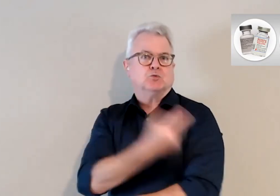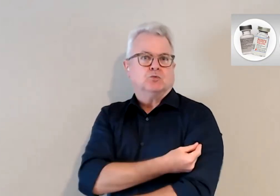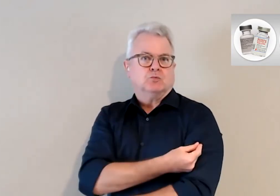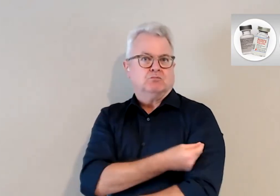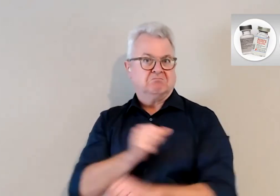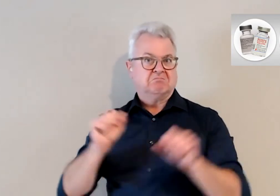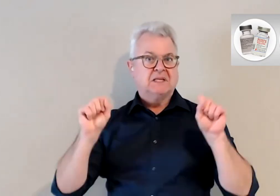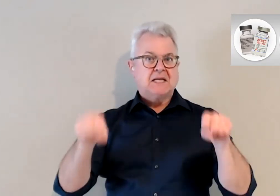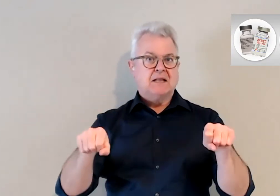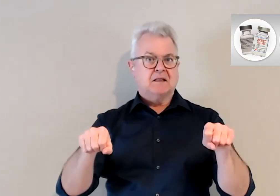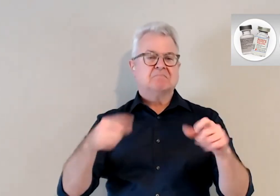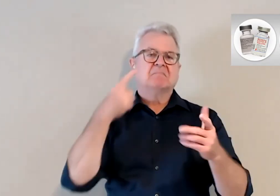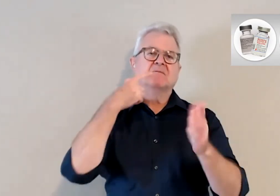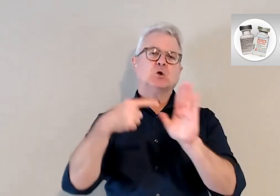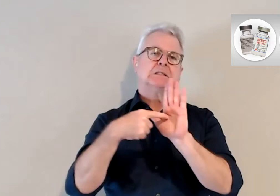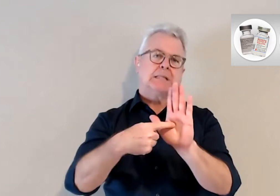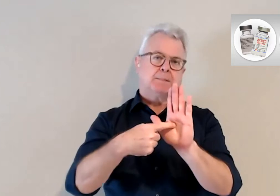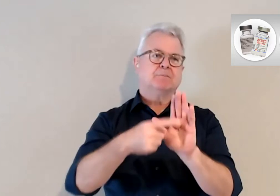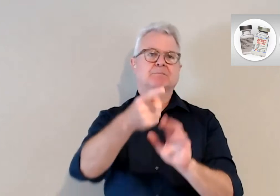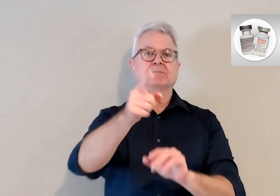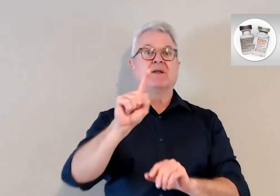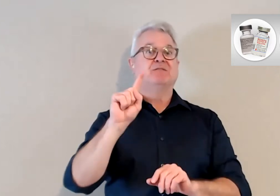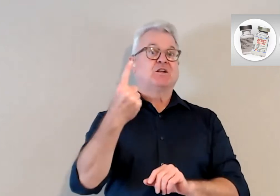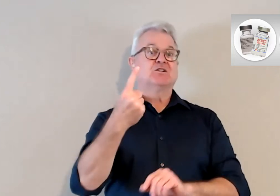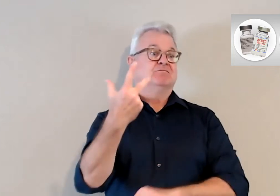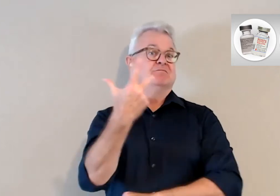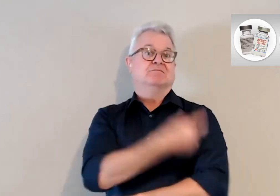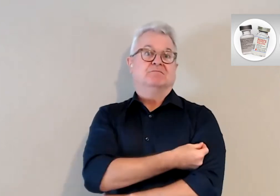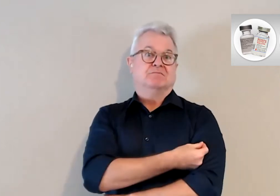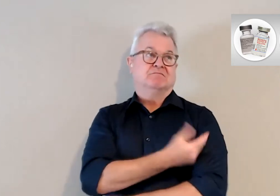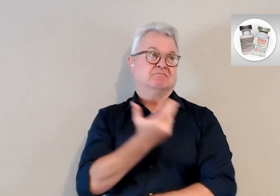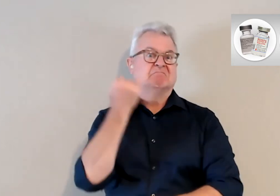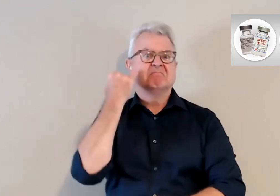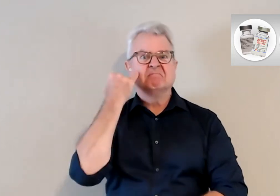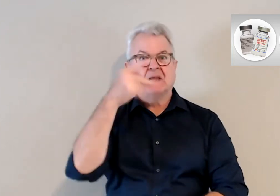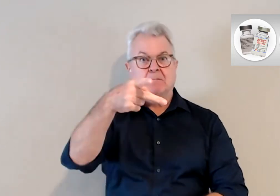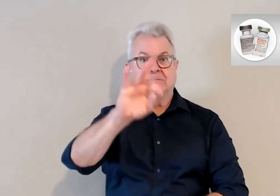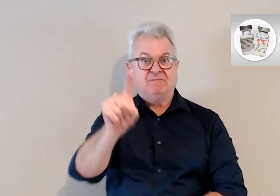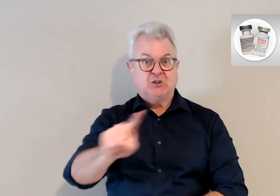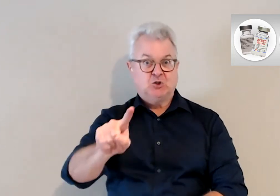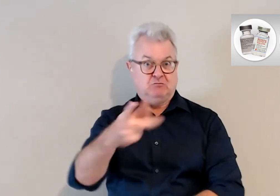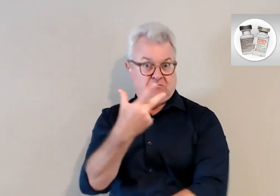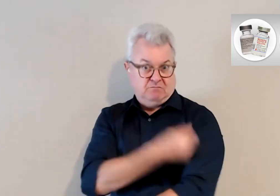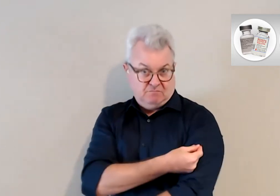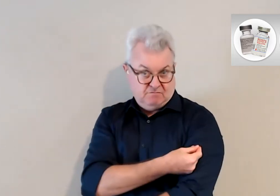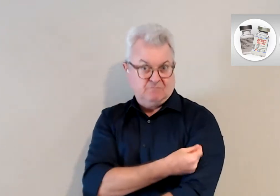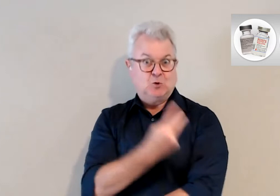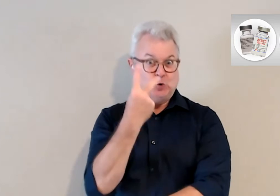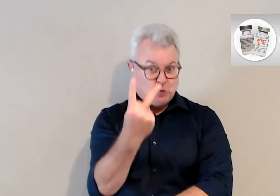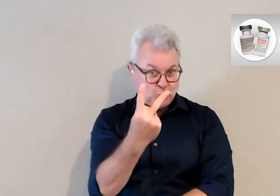3 booster shots, you can take one of any of the 3. For example, if your first shot was Pfizer and you got your